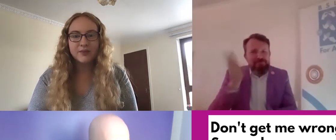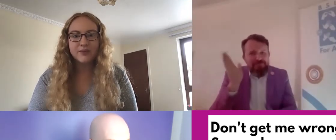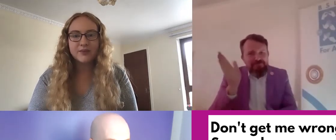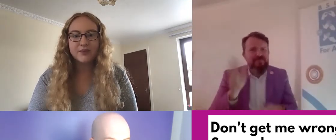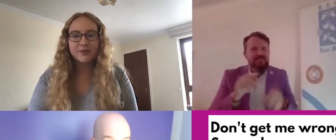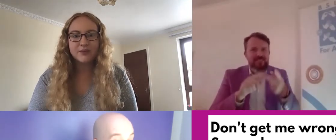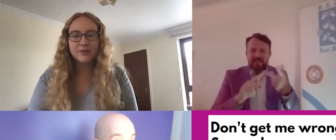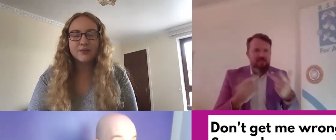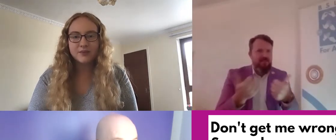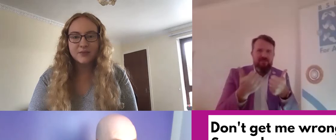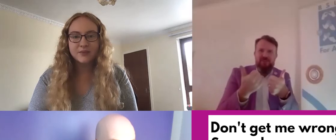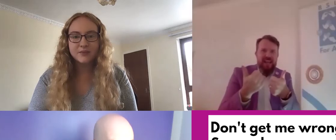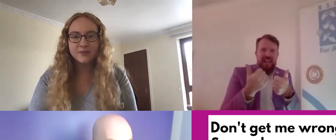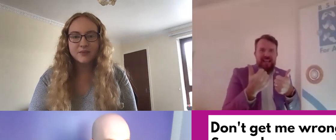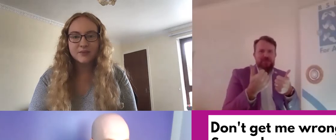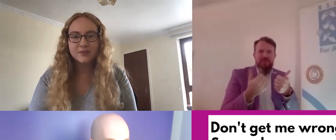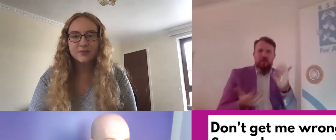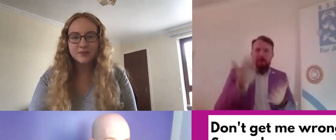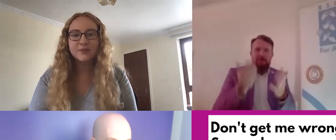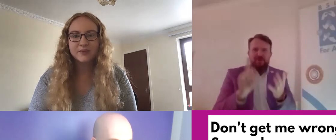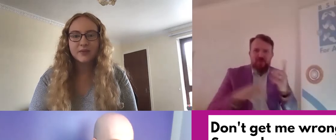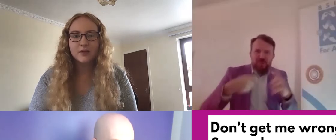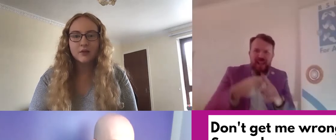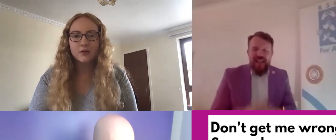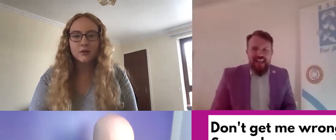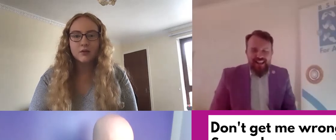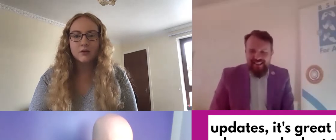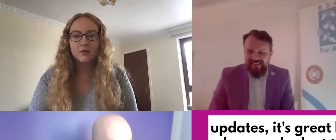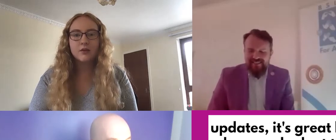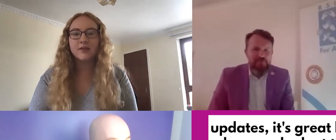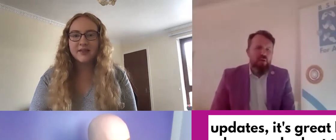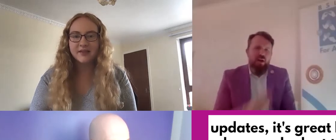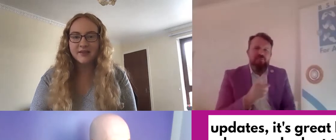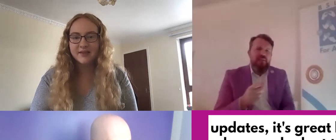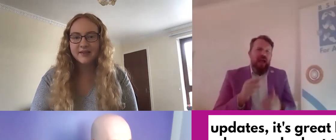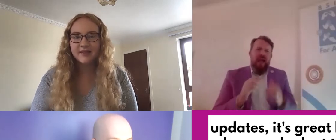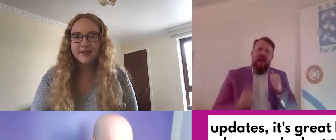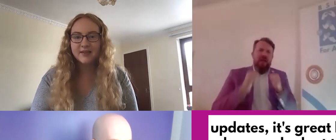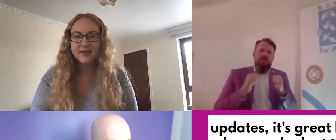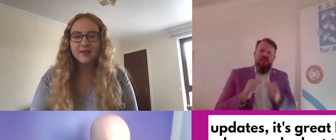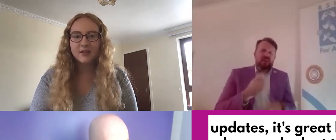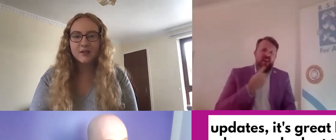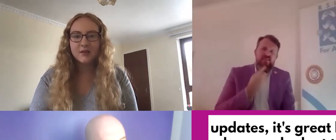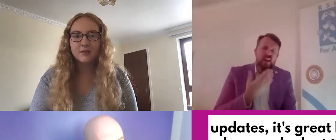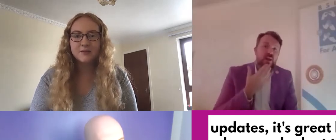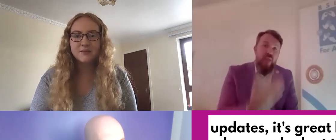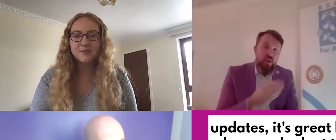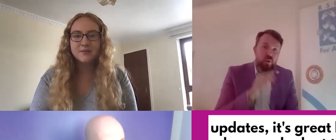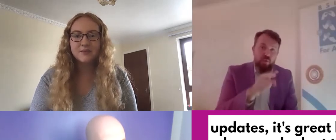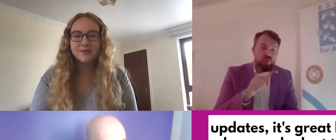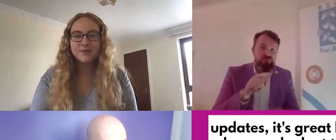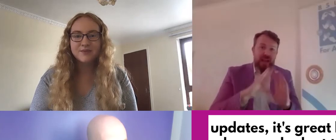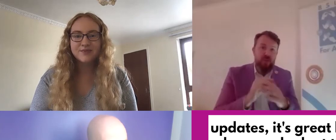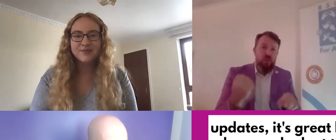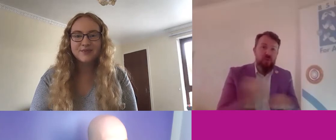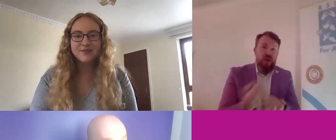good. Like the First Minister, for example, providing BSL interpretation during the daily updates. It's great, but when you look at the wider picture across the